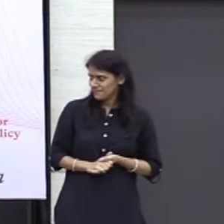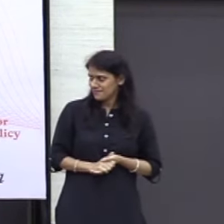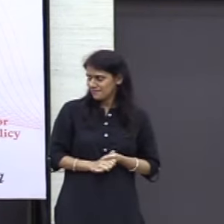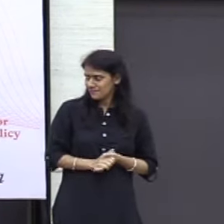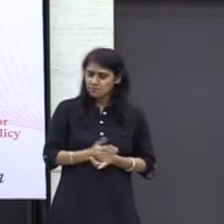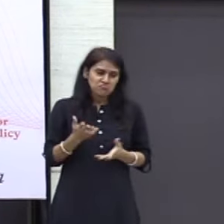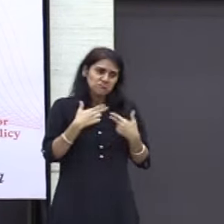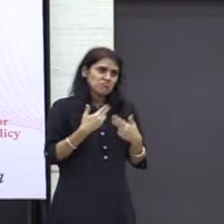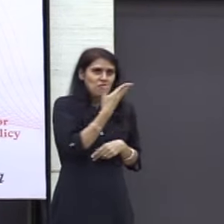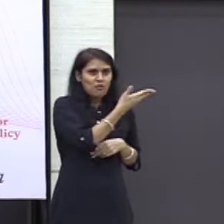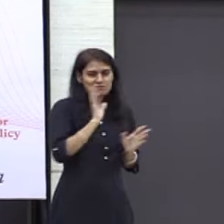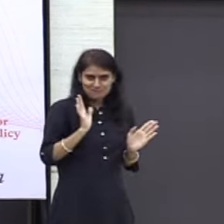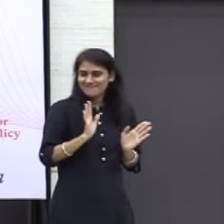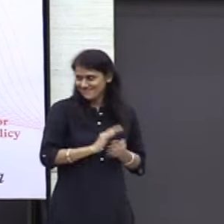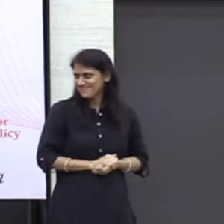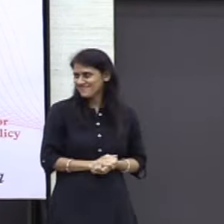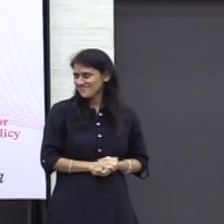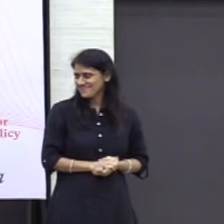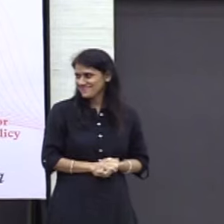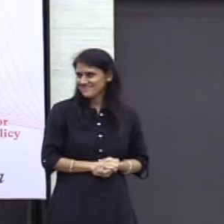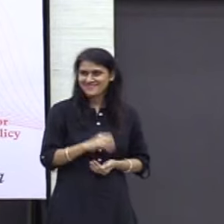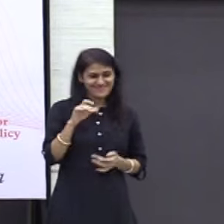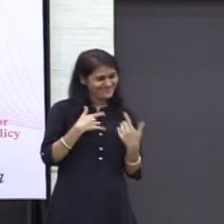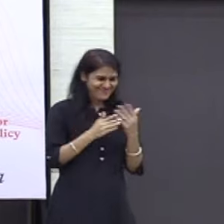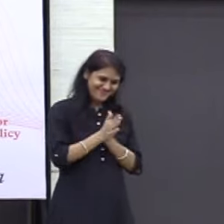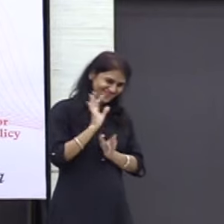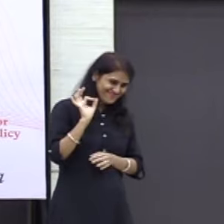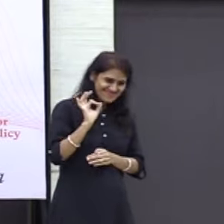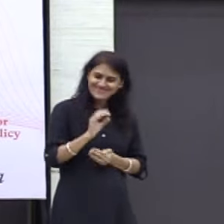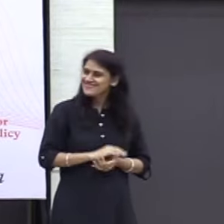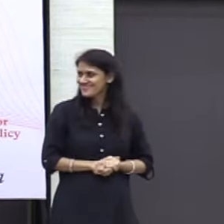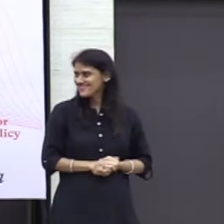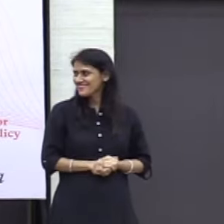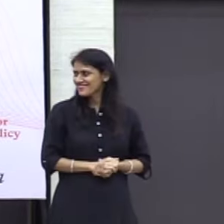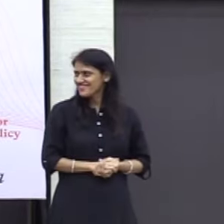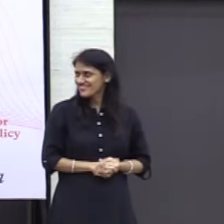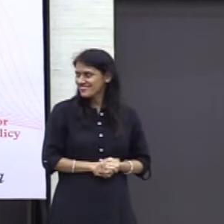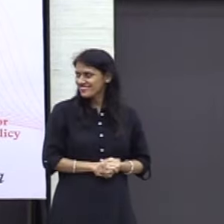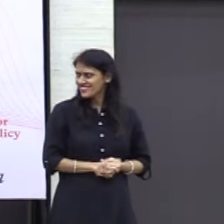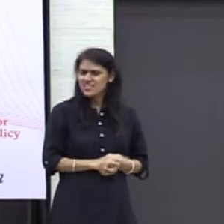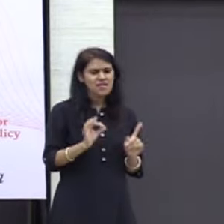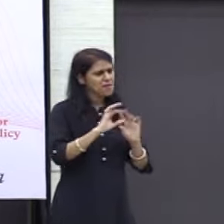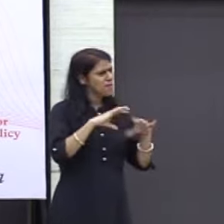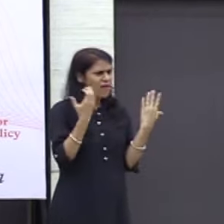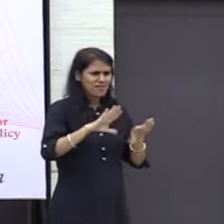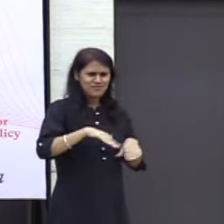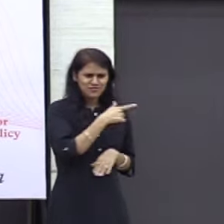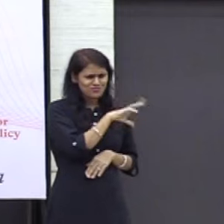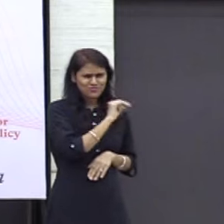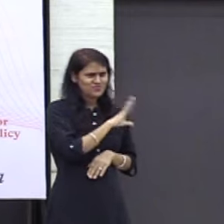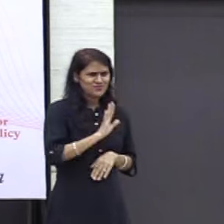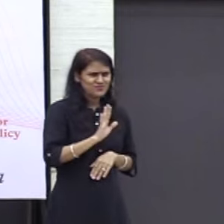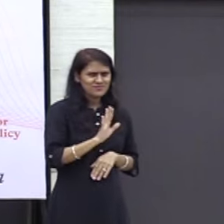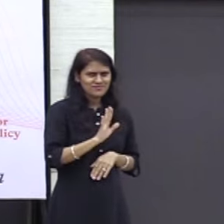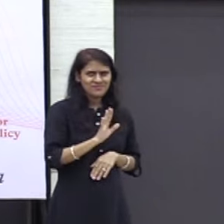Obviously, the court. The court? Yes. That's an interesting one. Obviously. Parliament can never deliver. See,